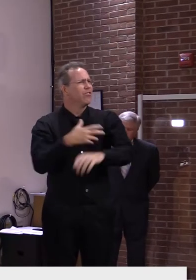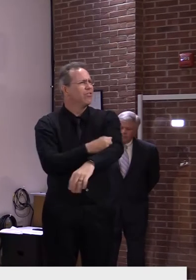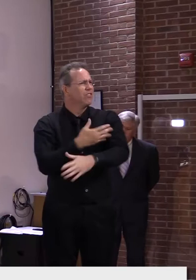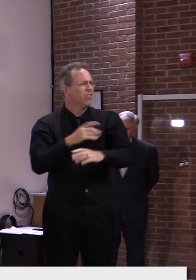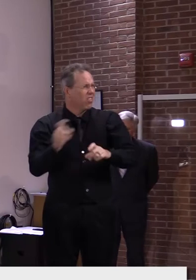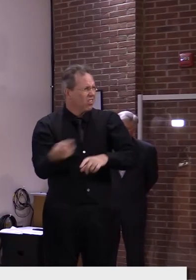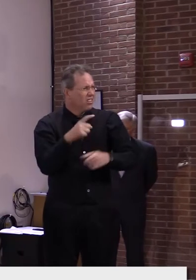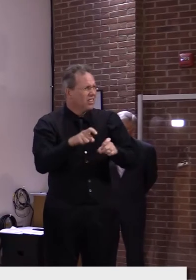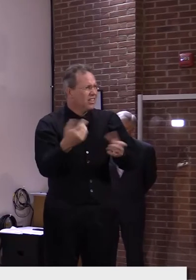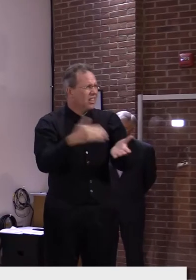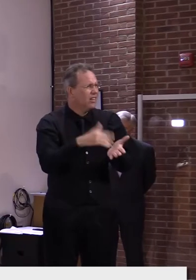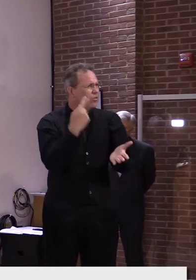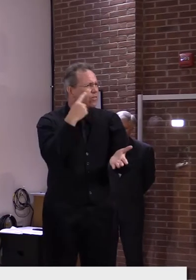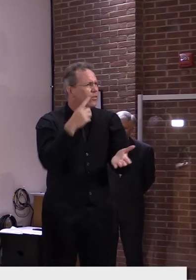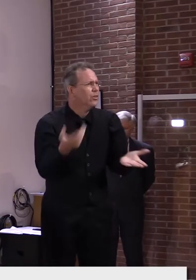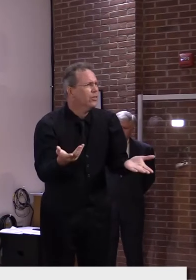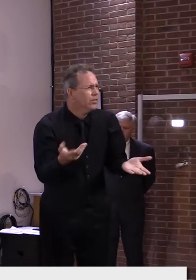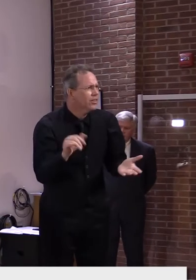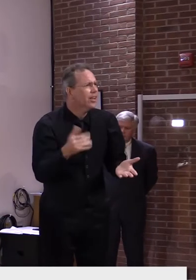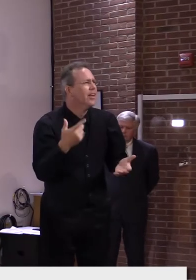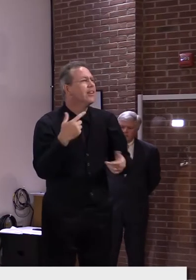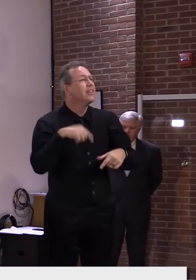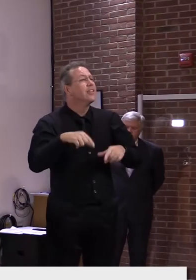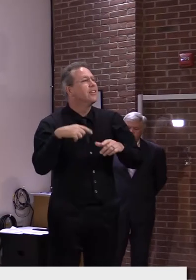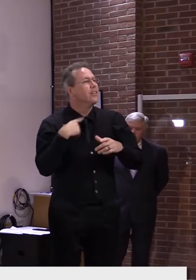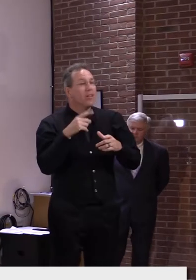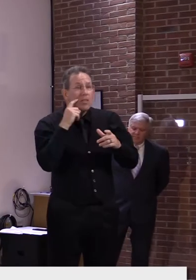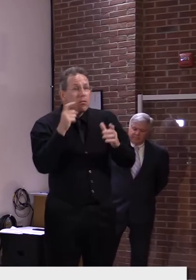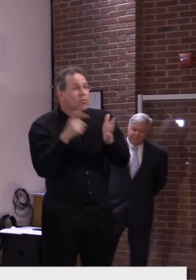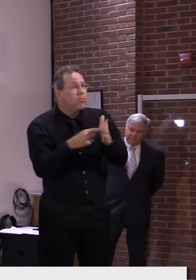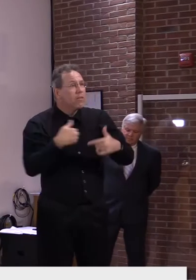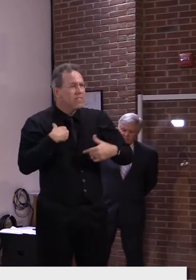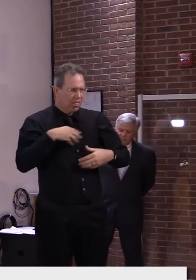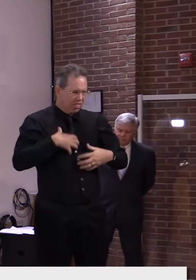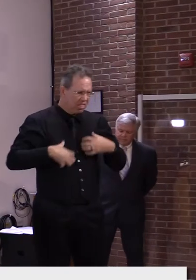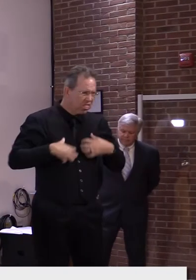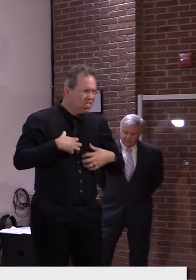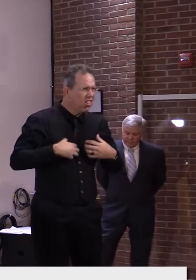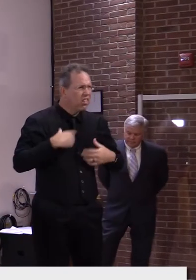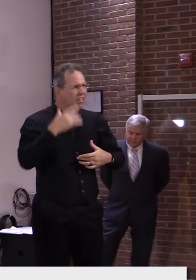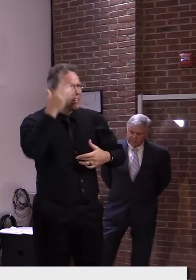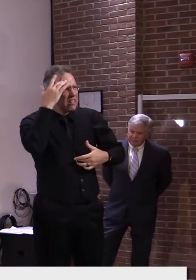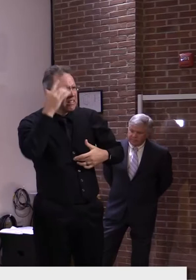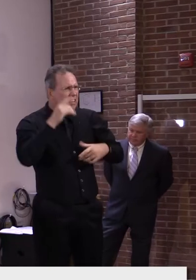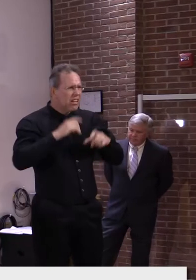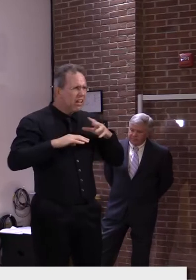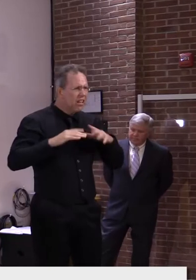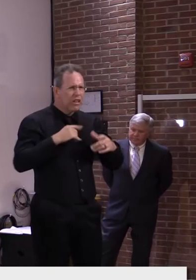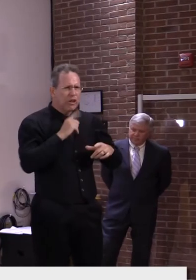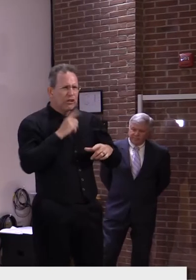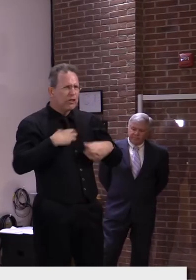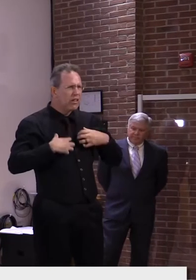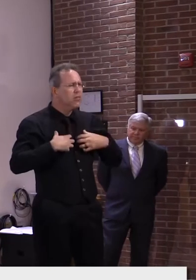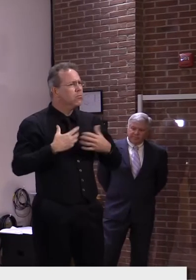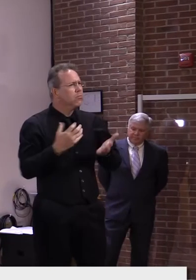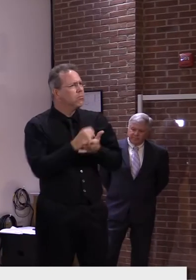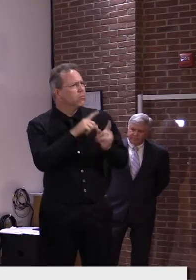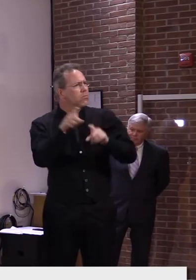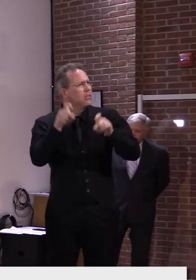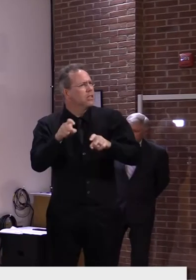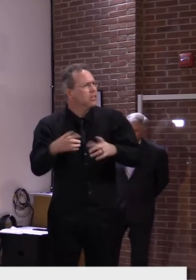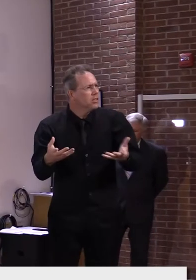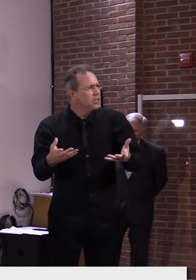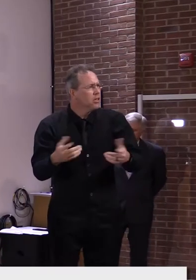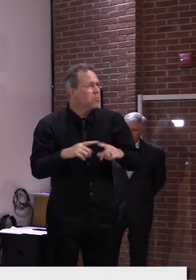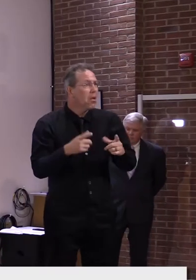they do get symptoms, it's appropriate to test, but they don't have to test just because testing is available. And that's